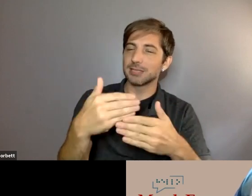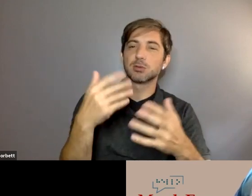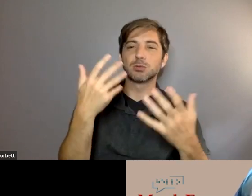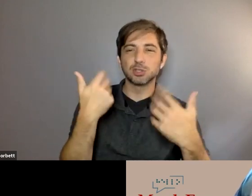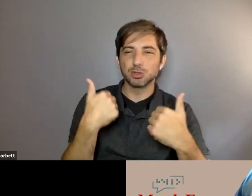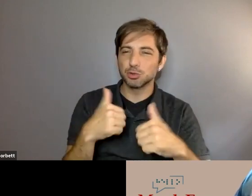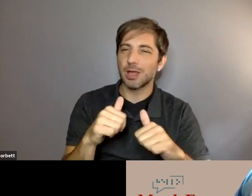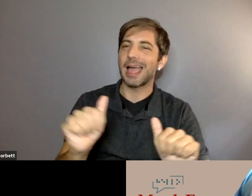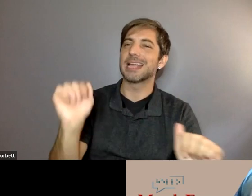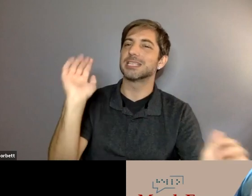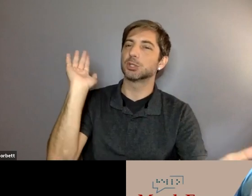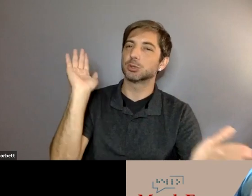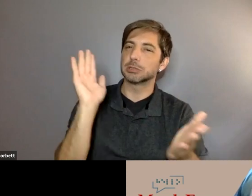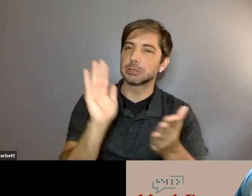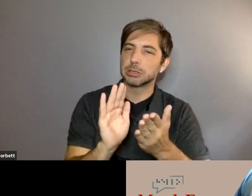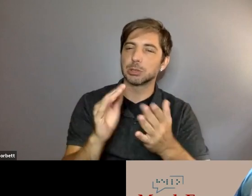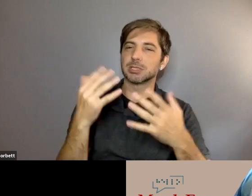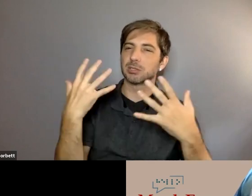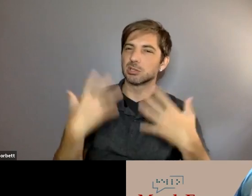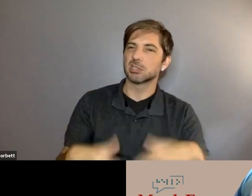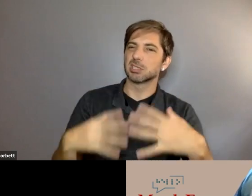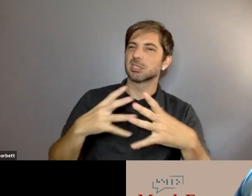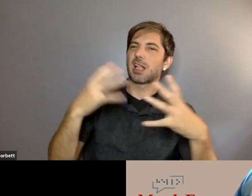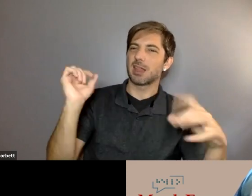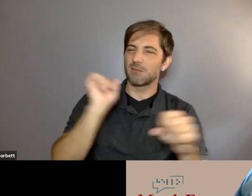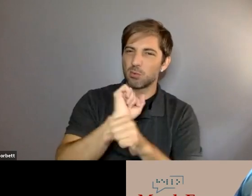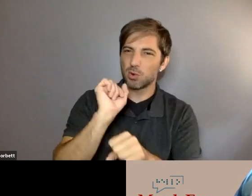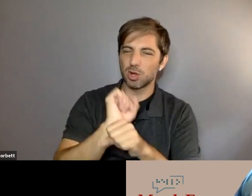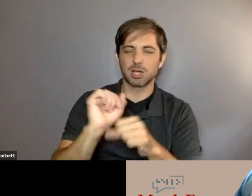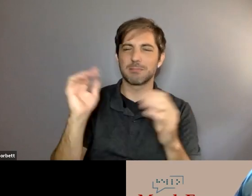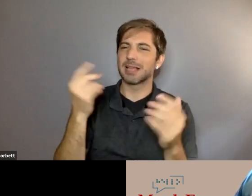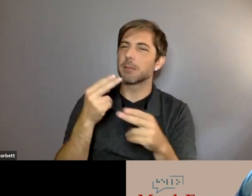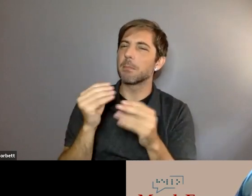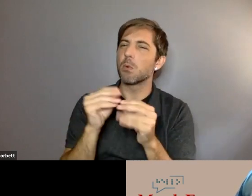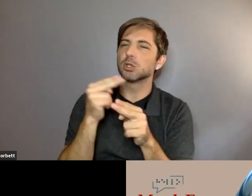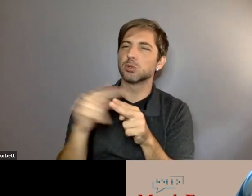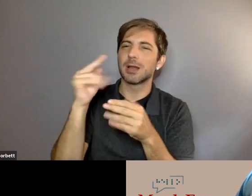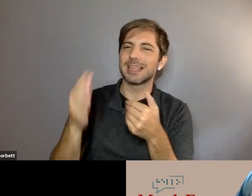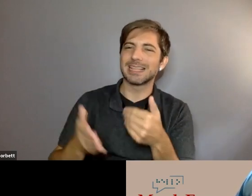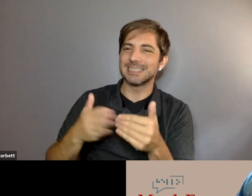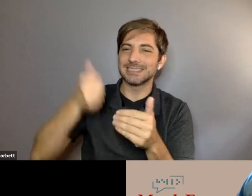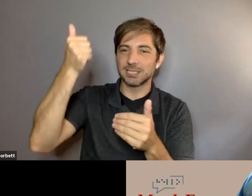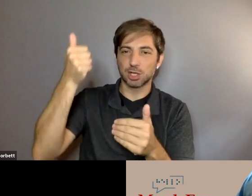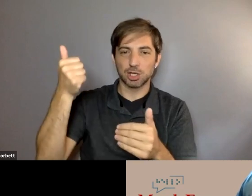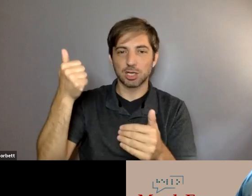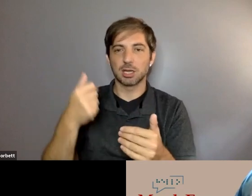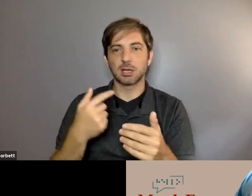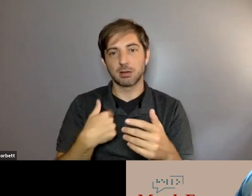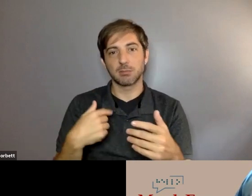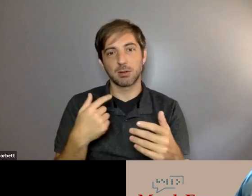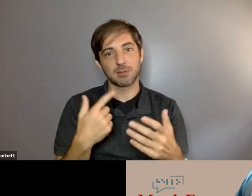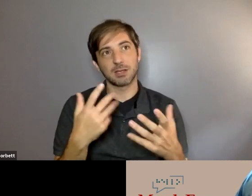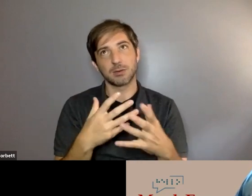burden on the application, to make it shorter, to make it easier. And I think we've done as much as we can because we still have to get the